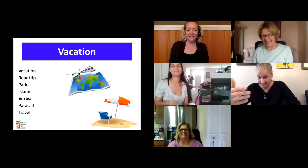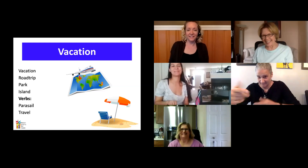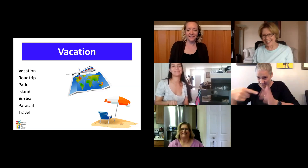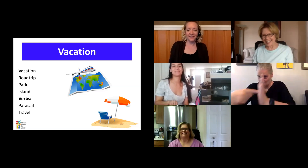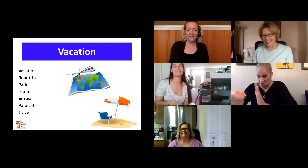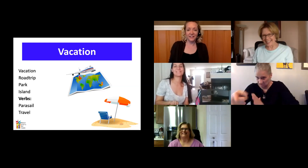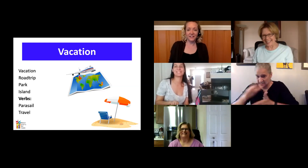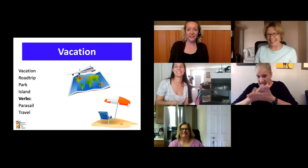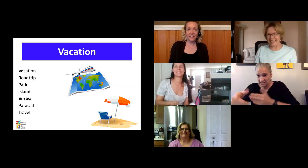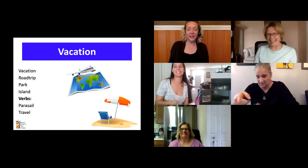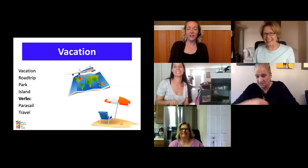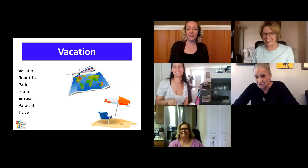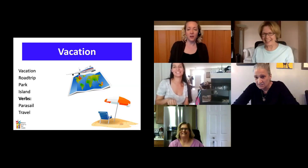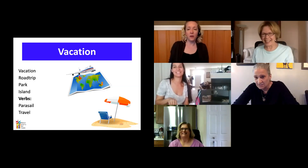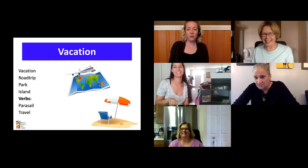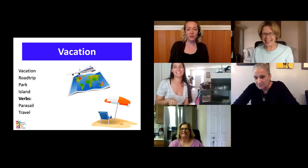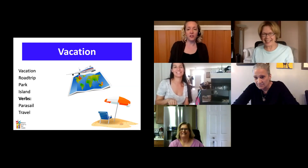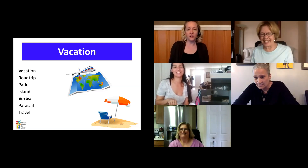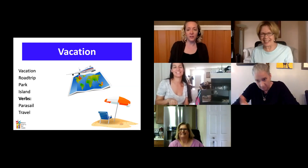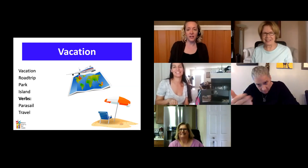Jeanette's got it. All right, no, that was good. Do it again.